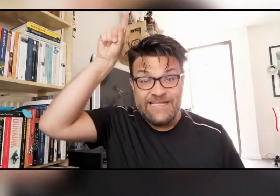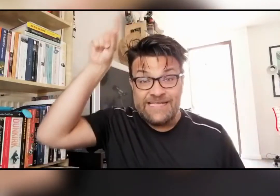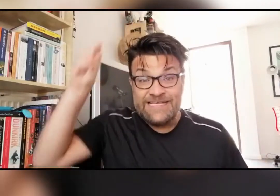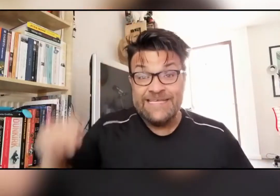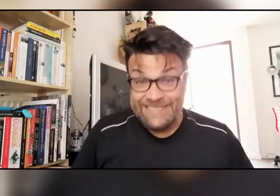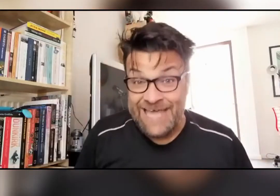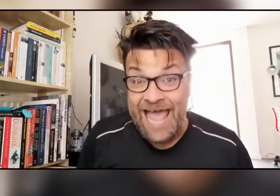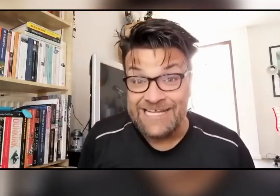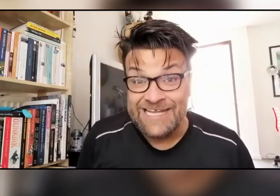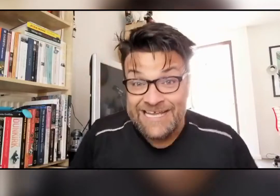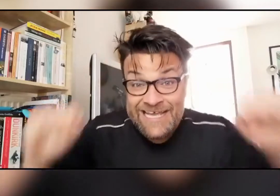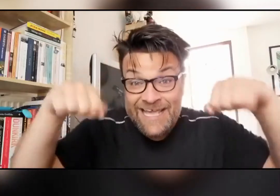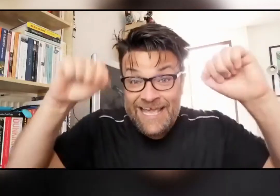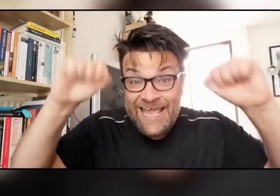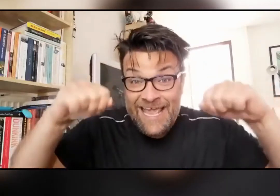Teletubbies. Yes,